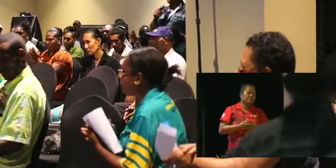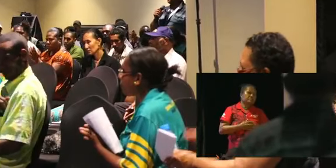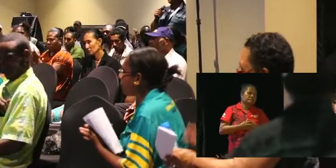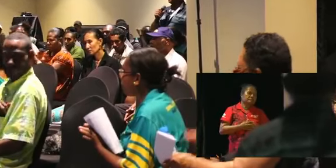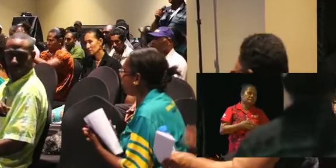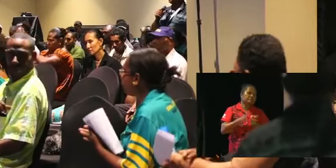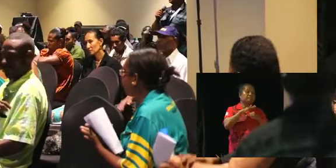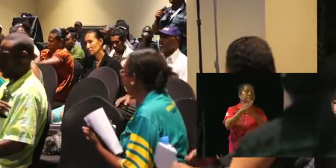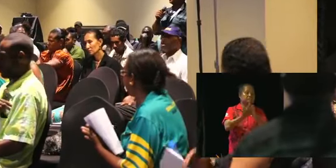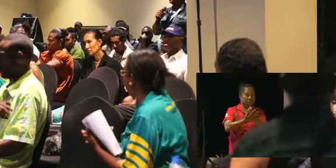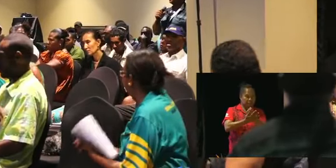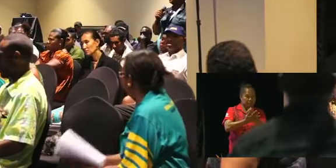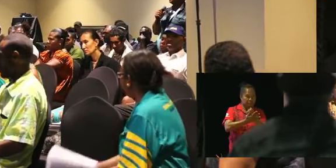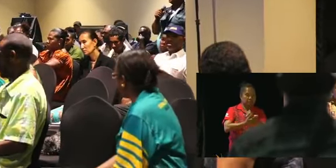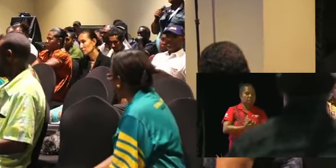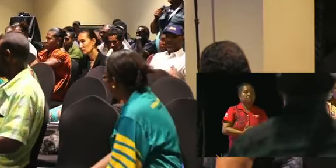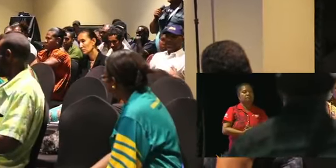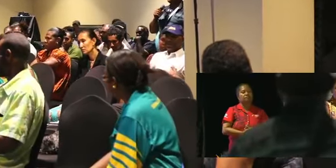Finally,